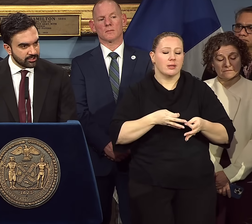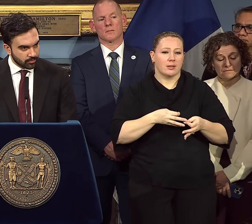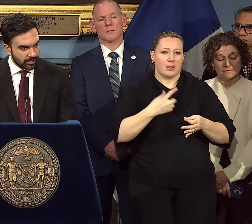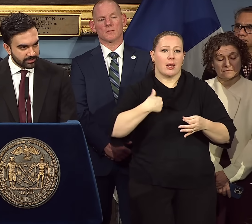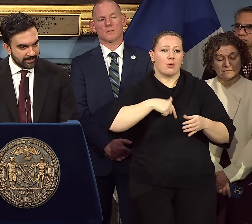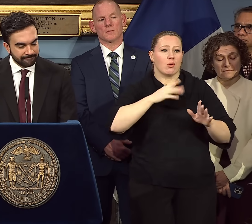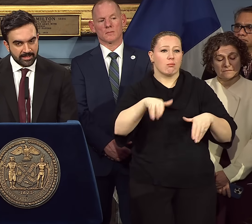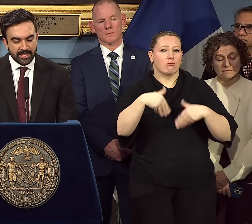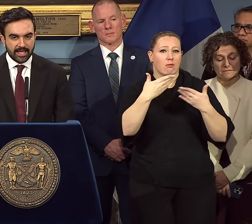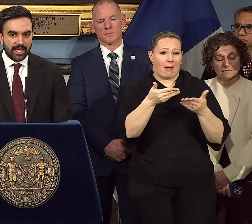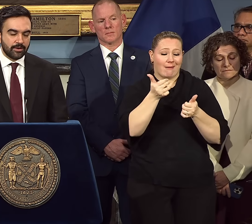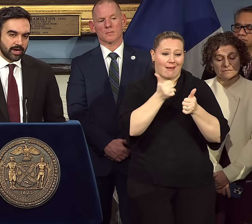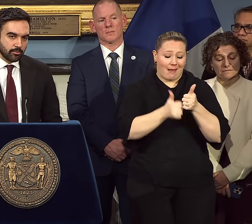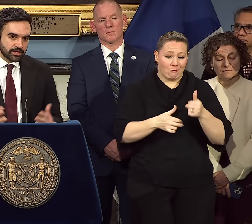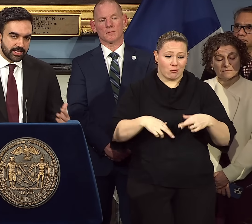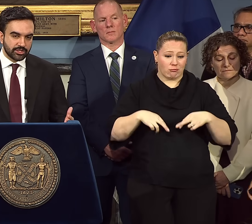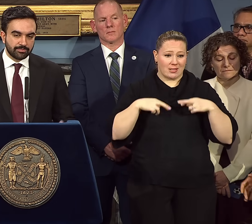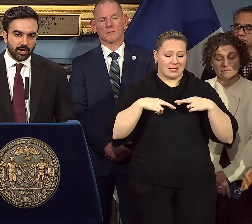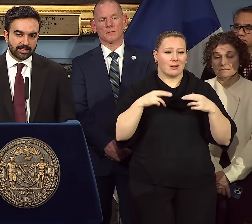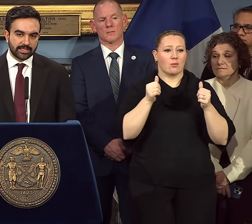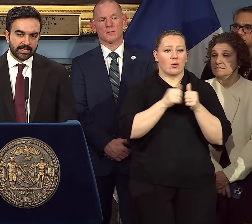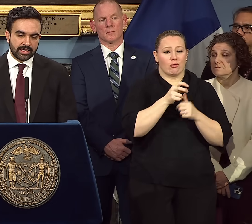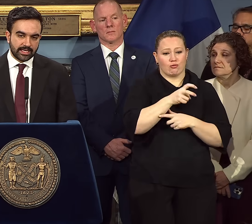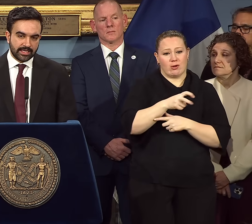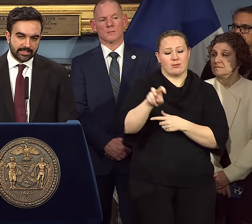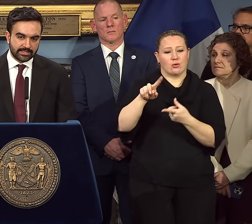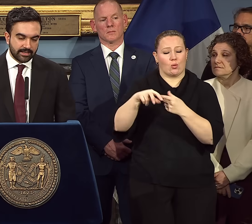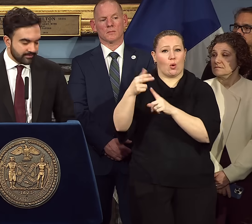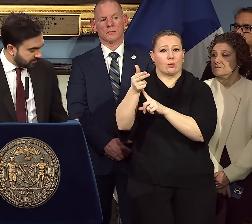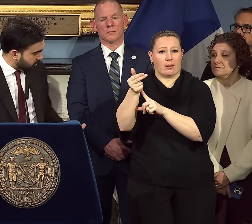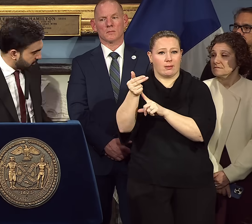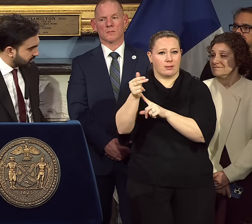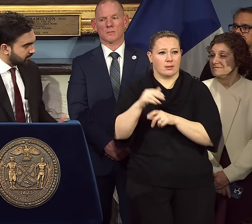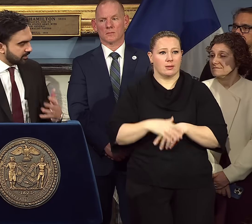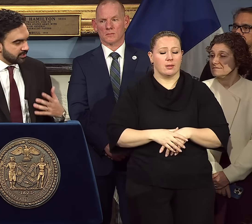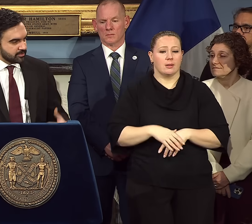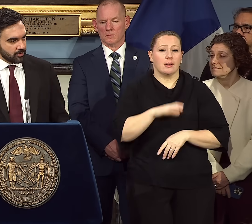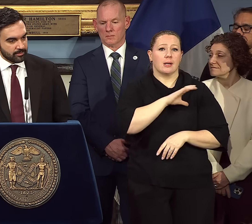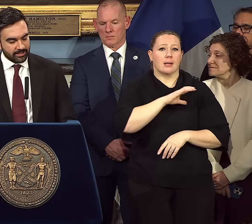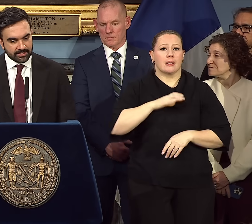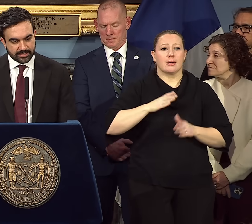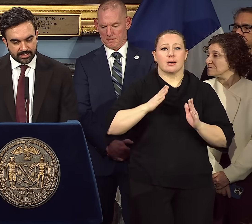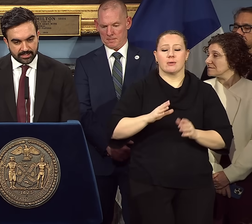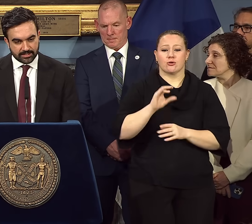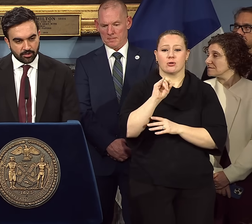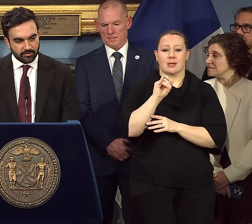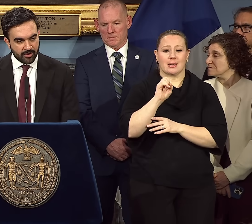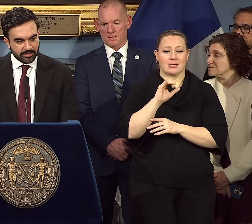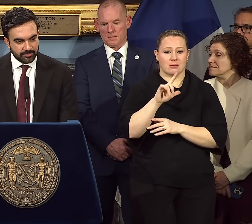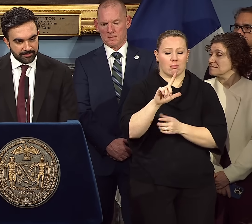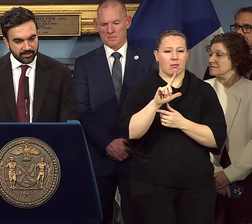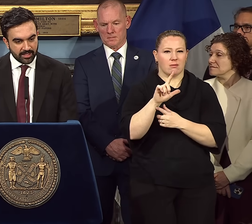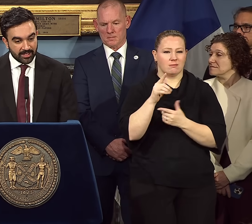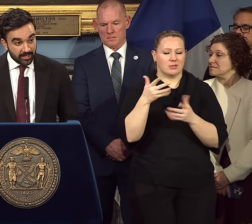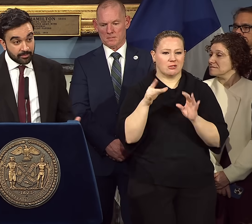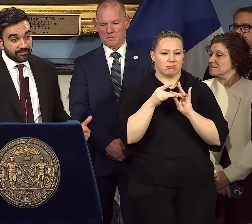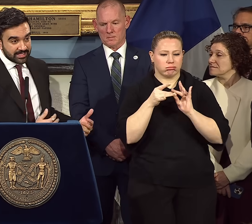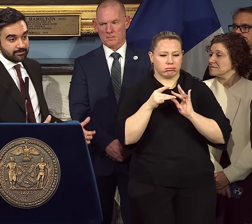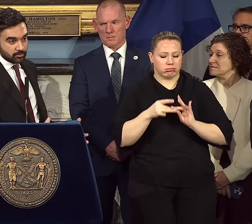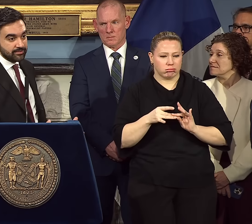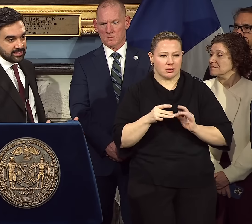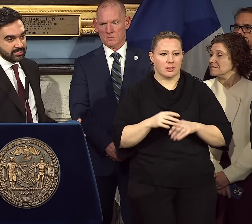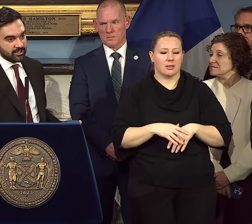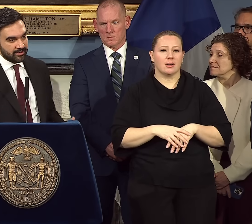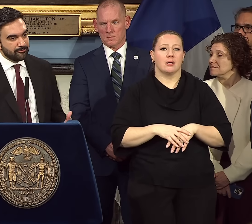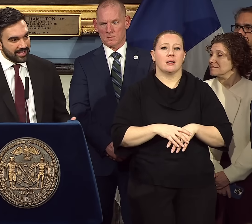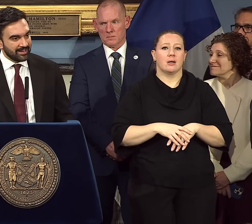transportation to a hotel. And what I will say just broadly is, and Commissioner Iskel spoke about this in his own remarks, but a number of the times